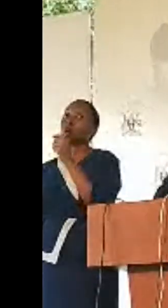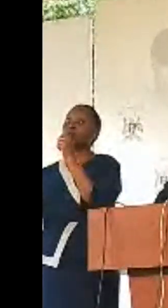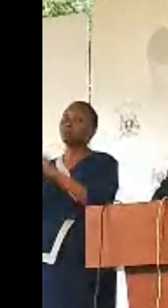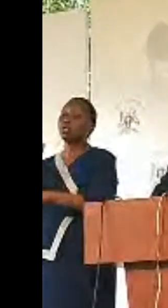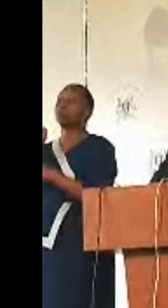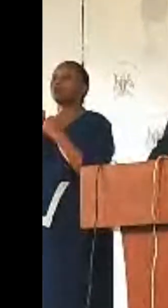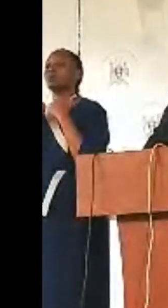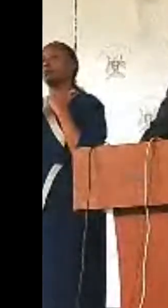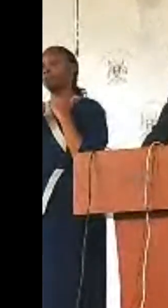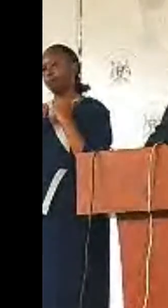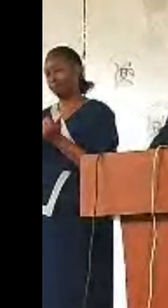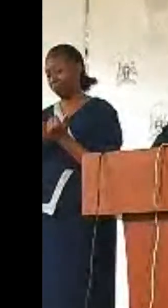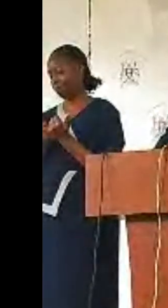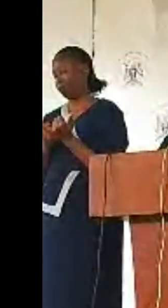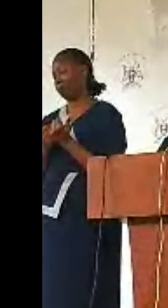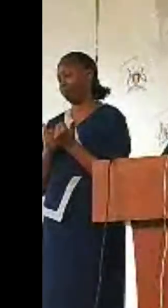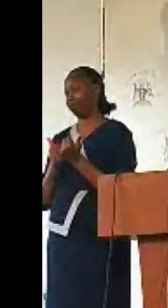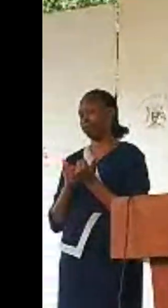passed.